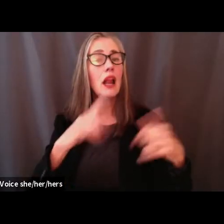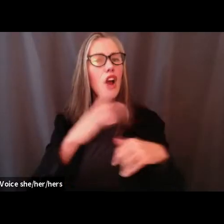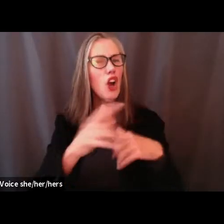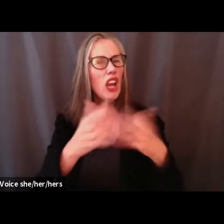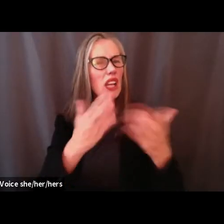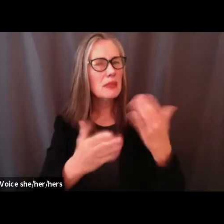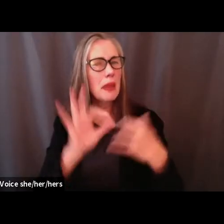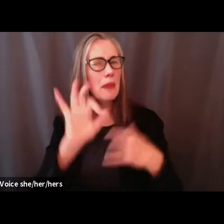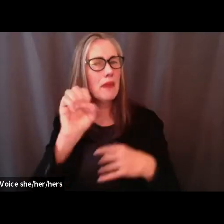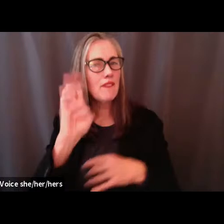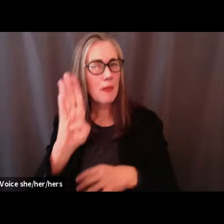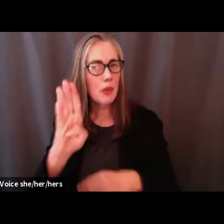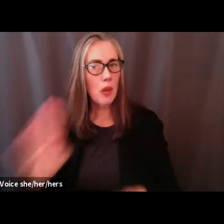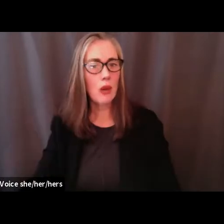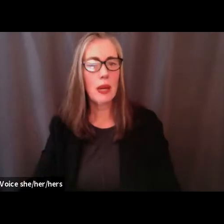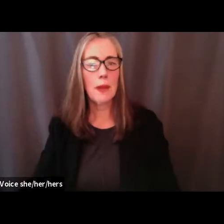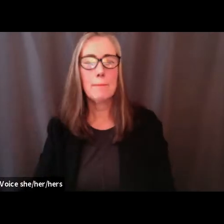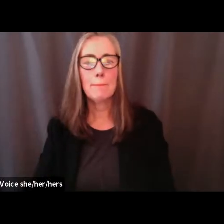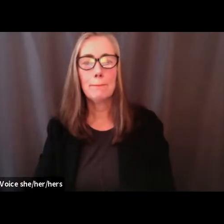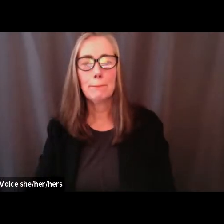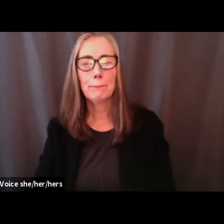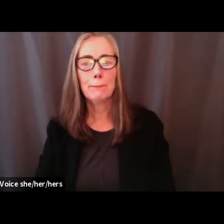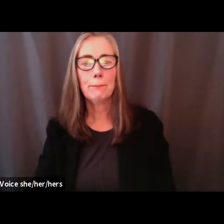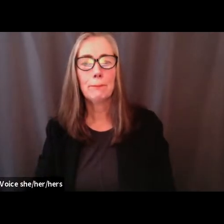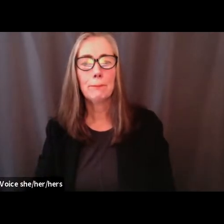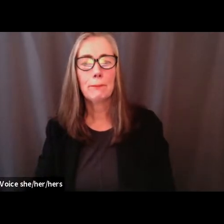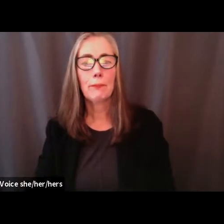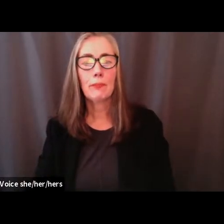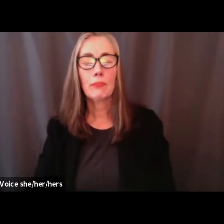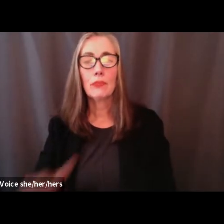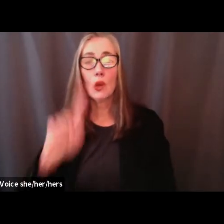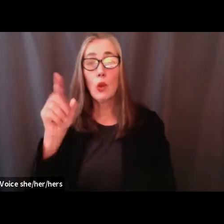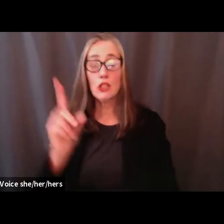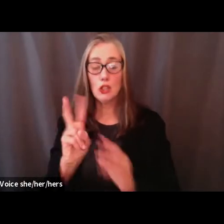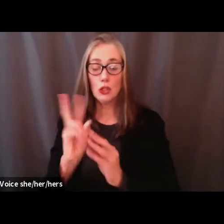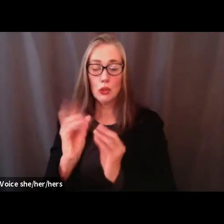February. All right, two more questions. Eugene Fields.